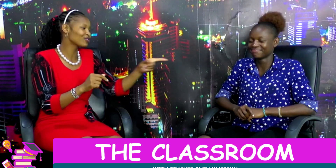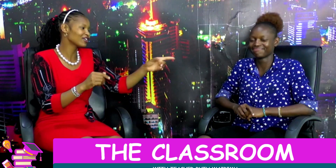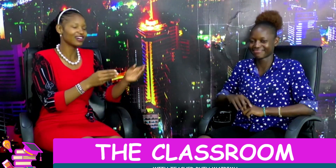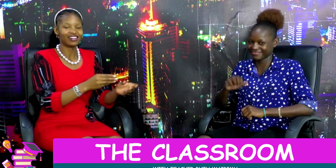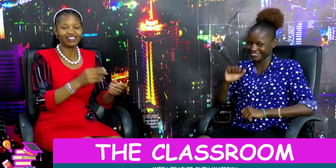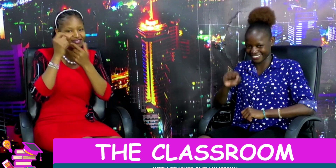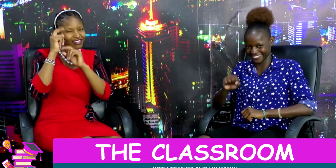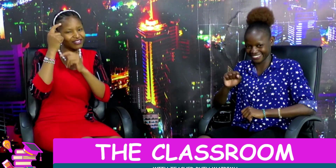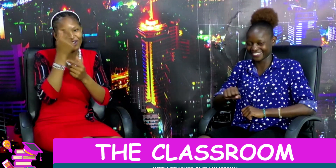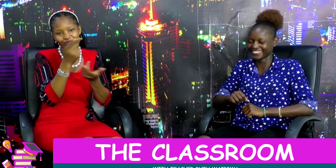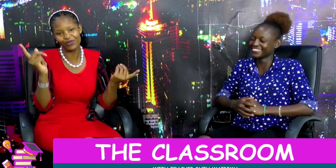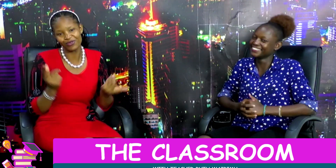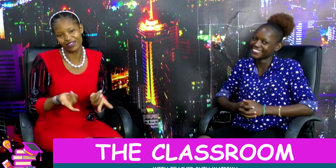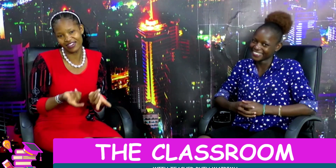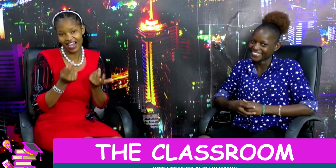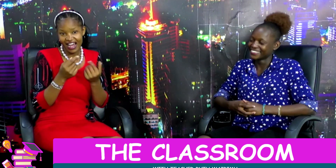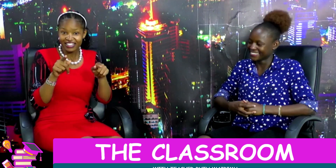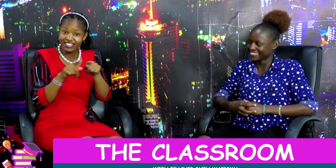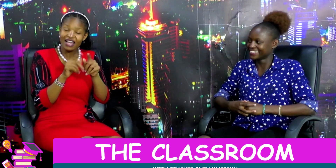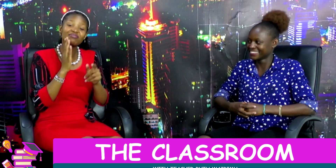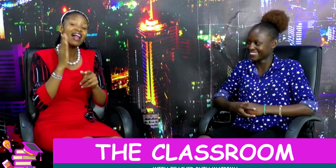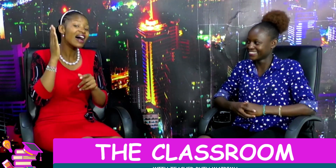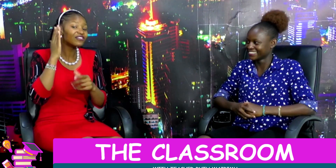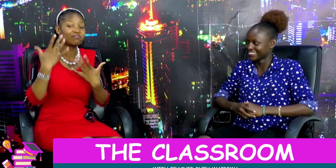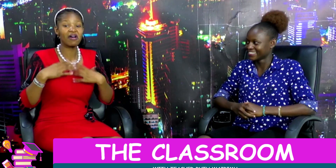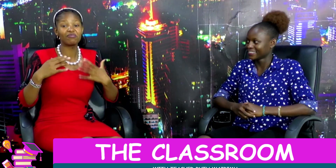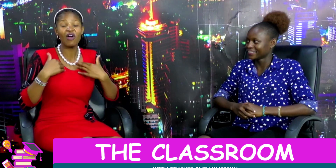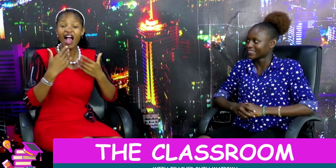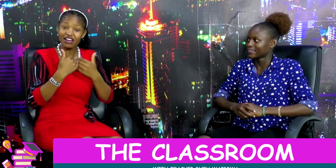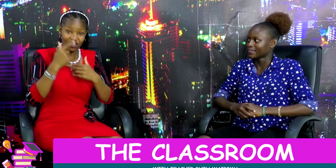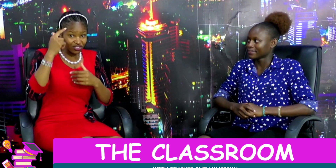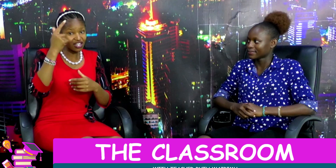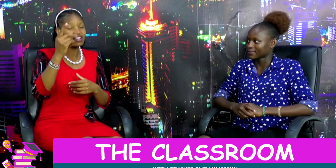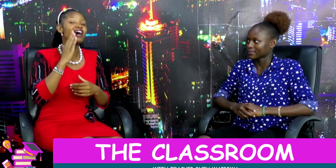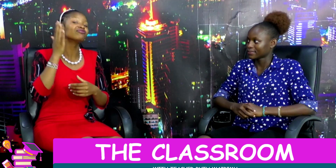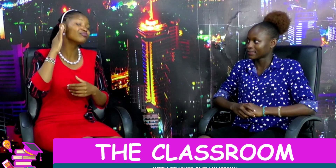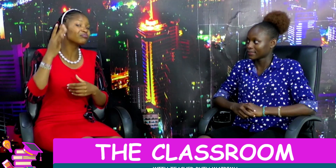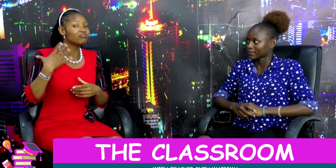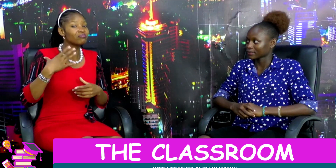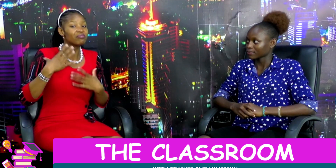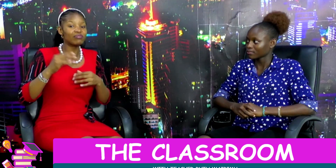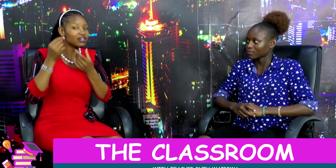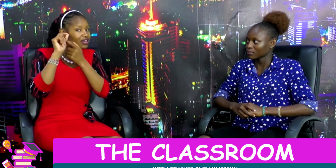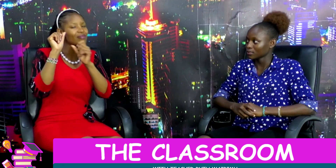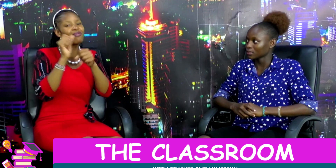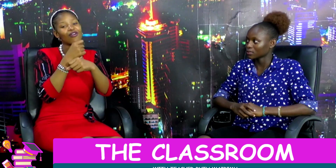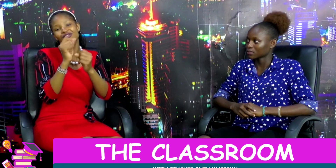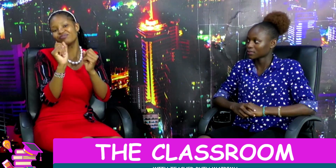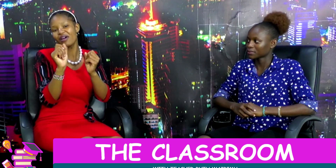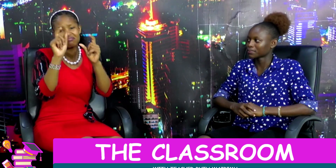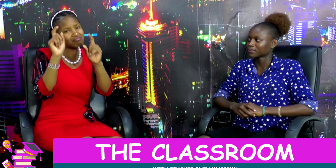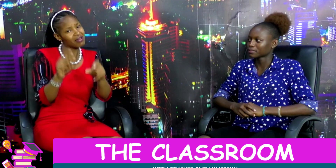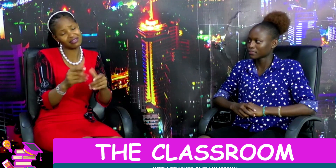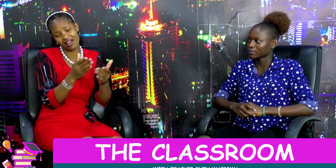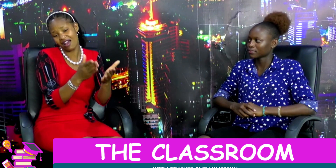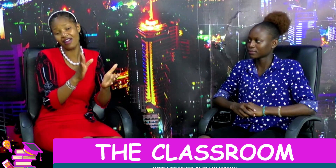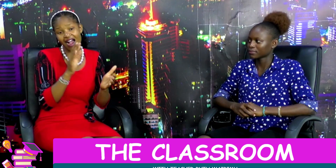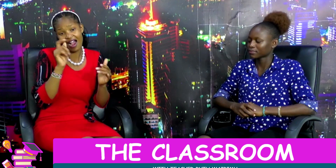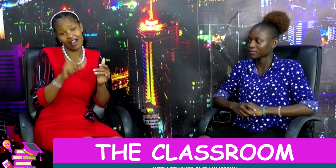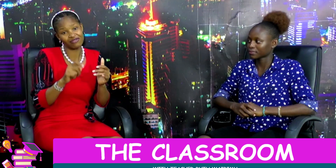to do? Please tell us more. And if you Yes, also want to get your hair yes, done, you can very true. actually even join us and